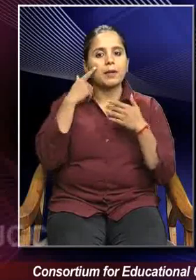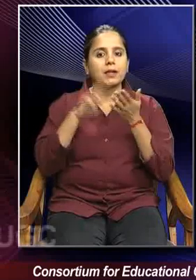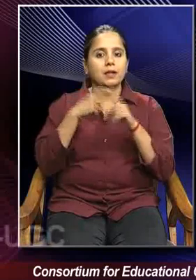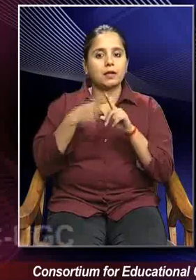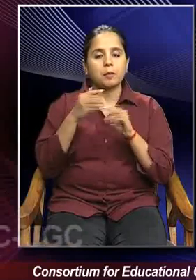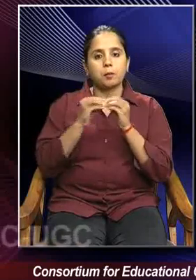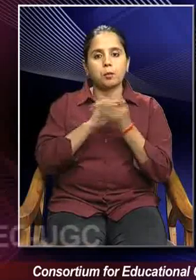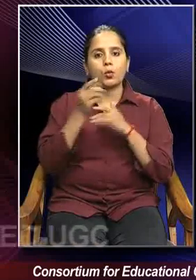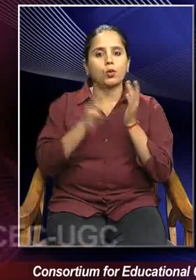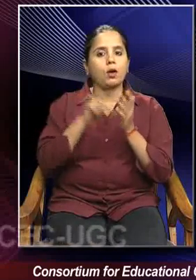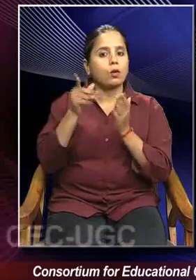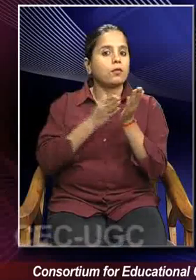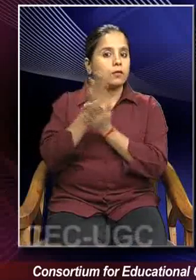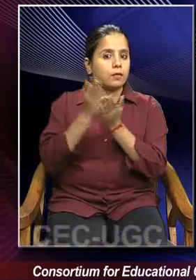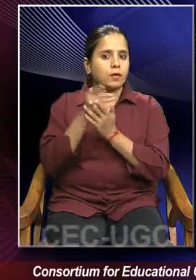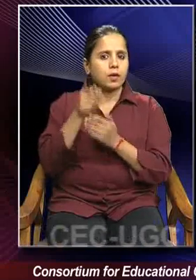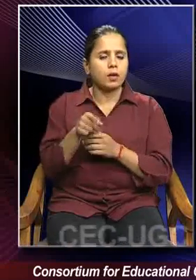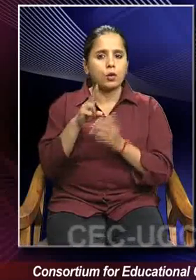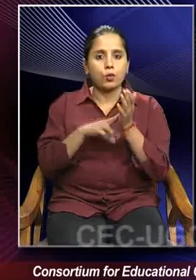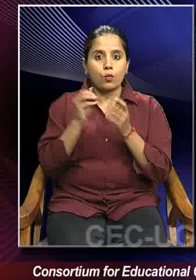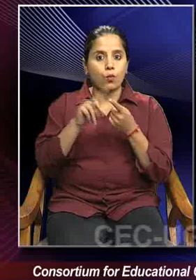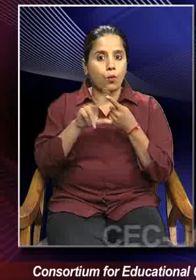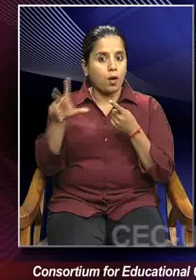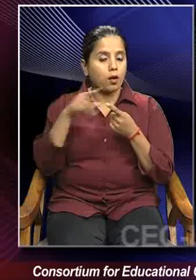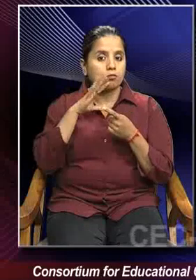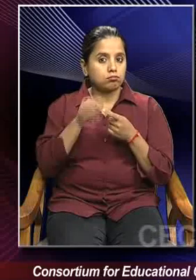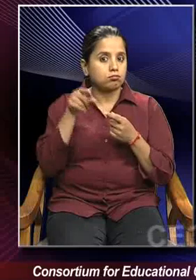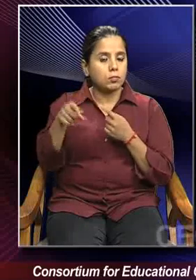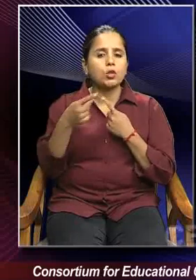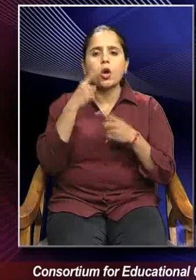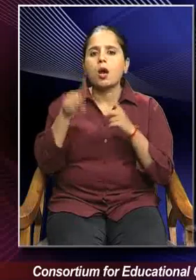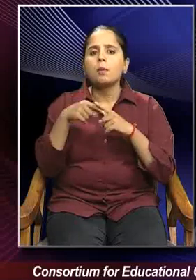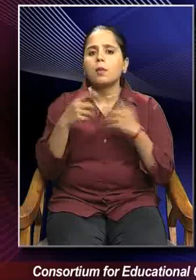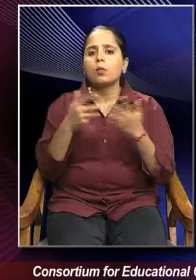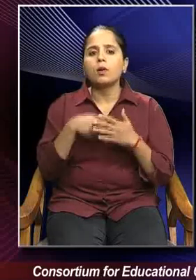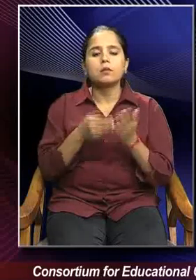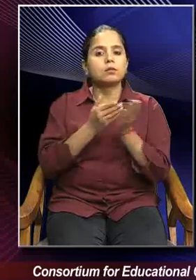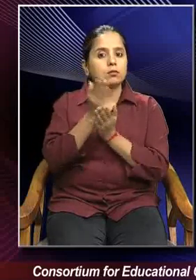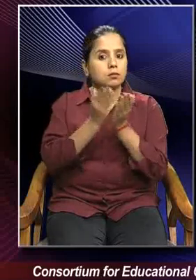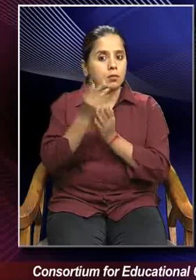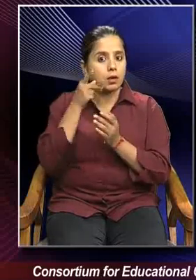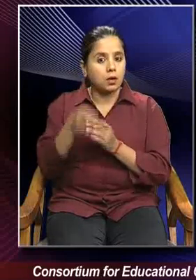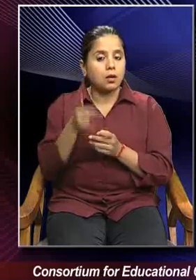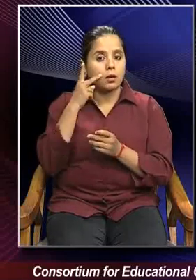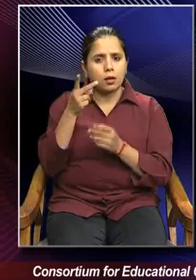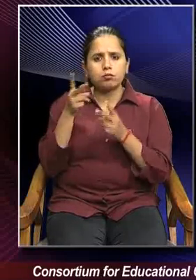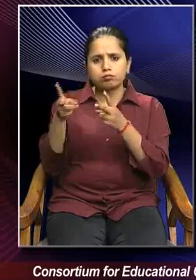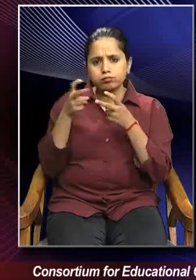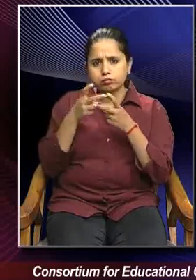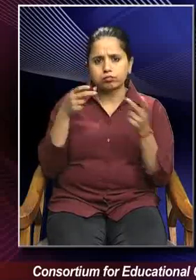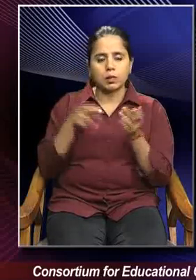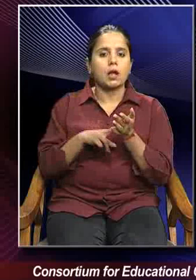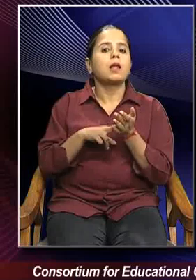Bhutan's approach is a very novel index which talks about the method of gauging a nation's